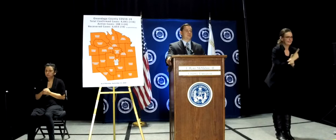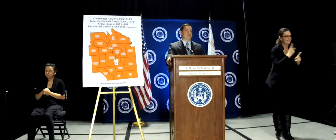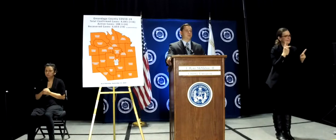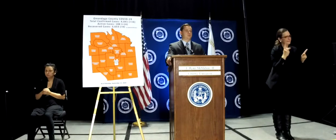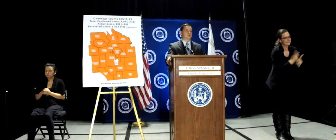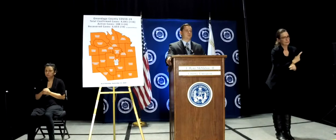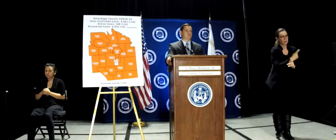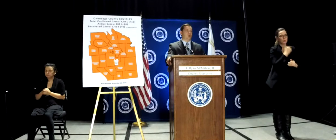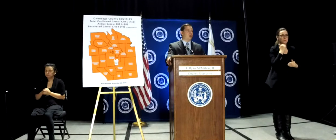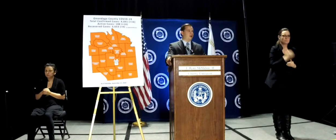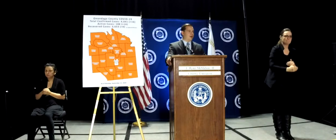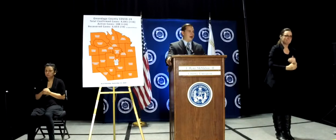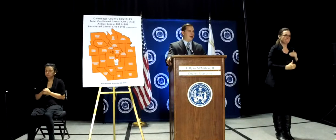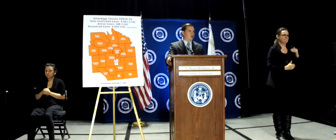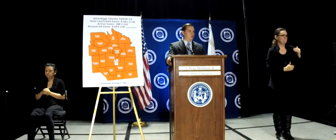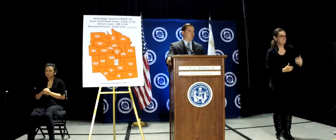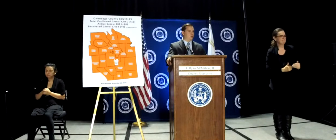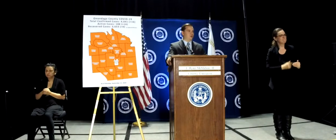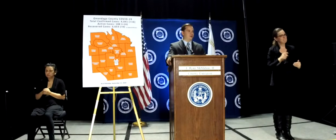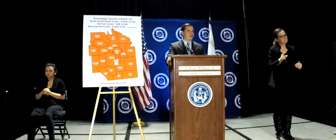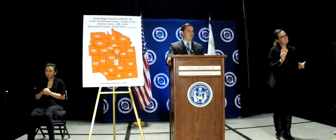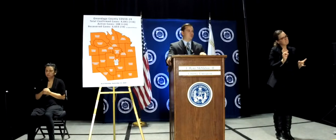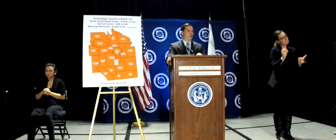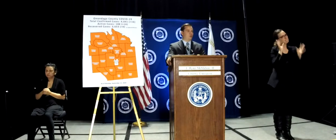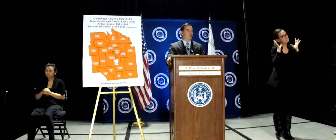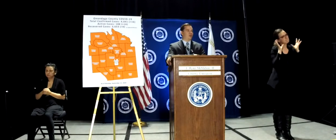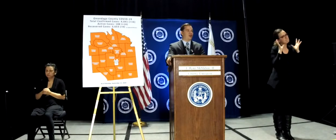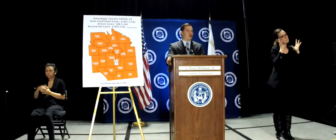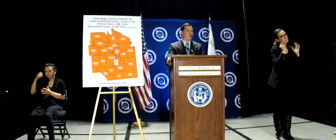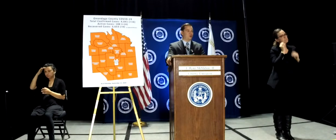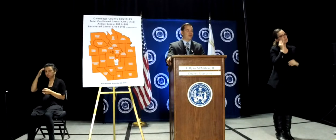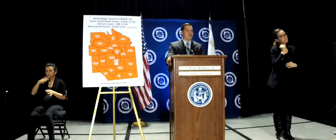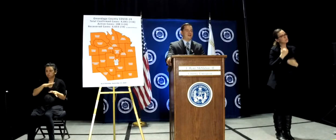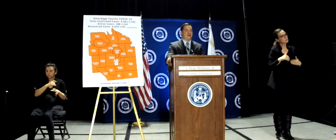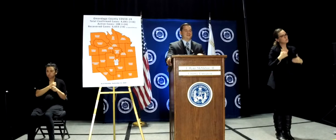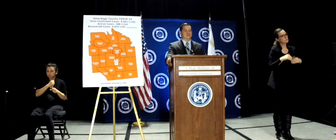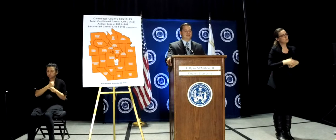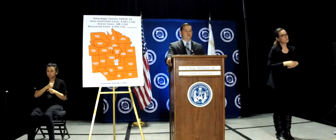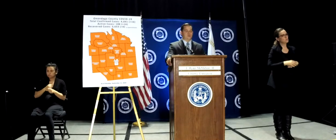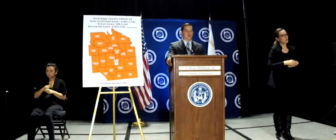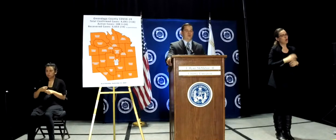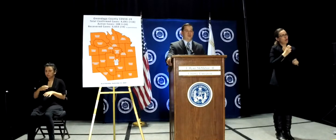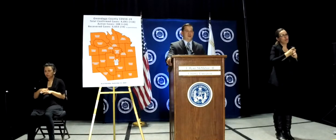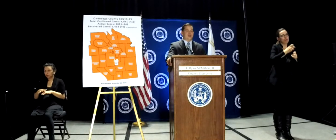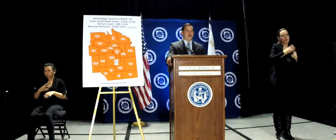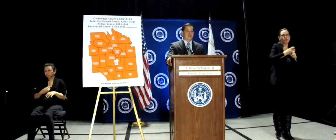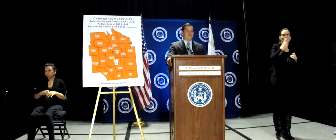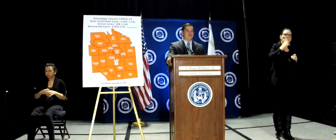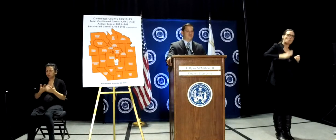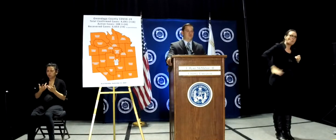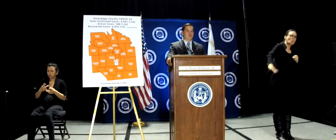to keep morale high when we're at a point where we are here, to keep people